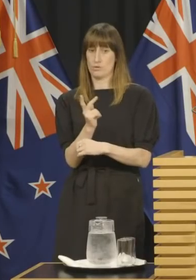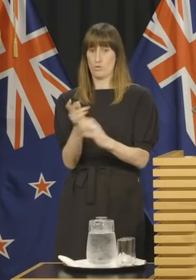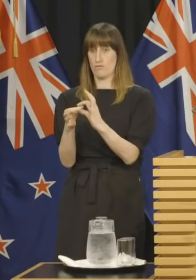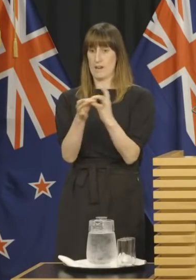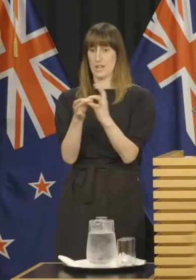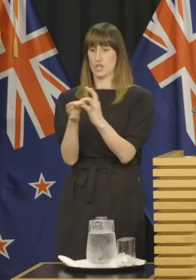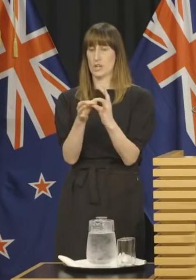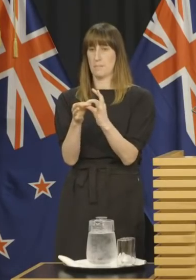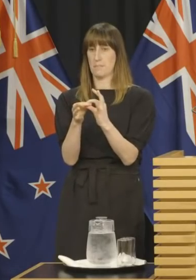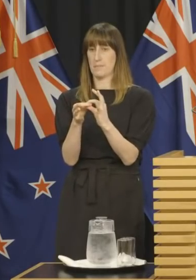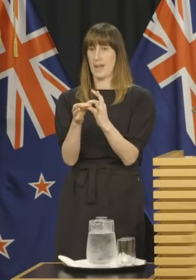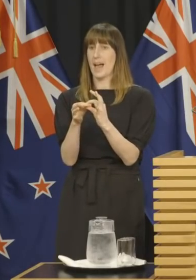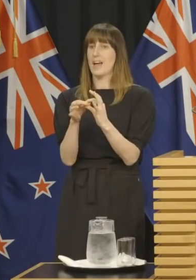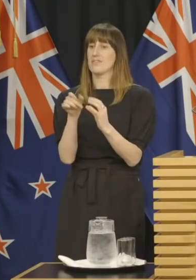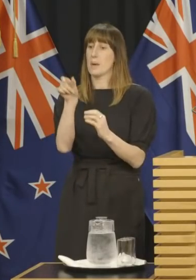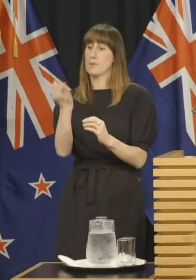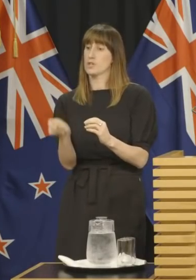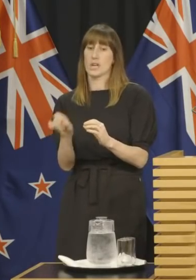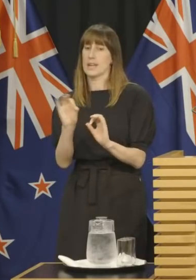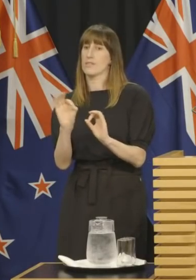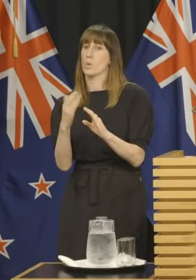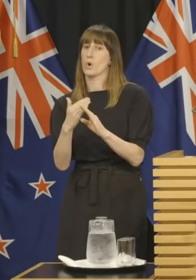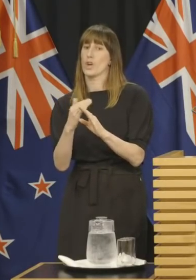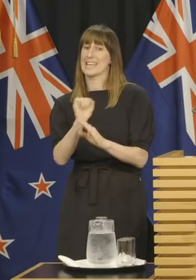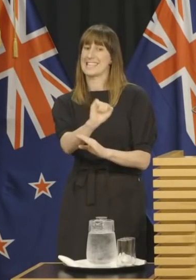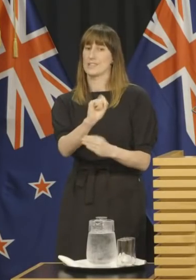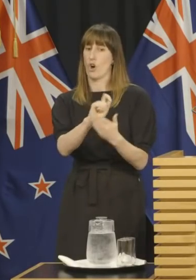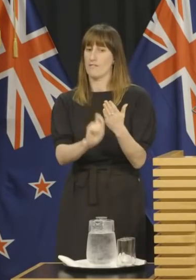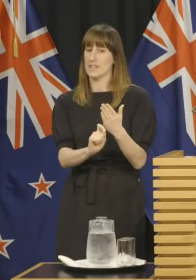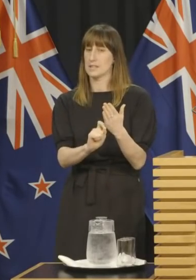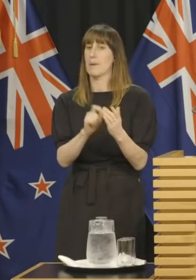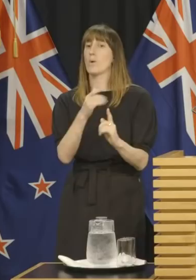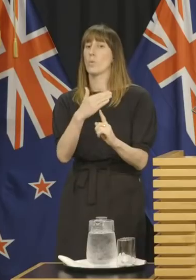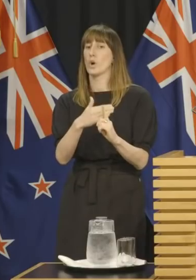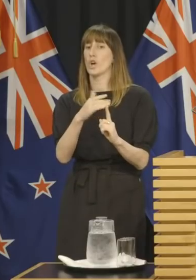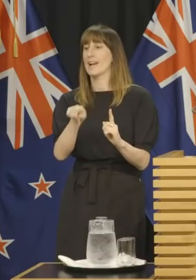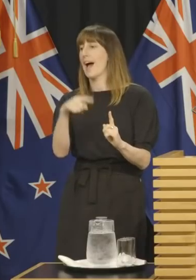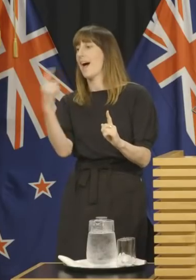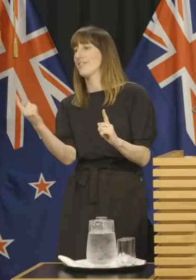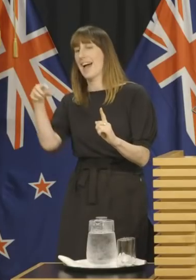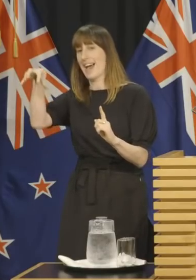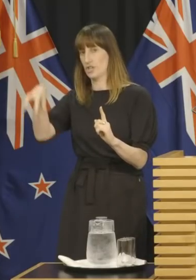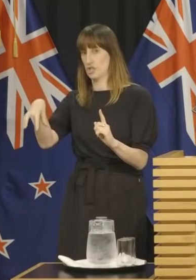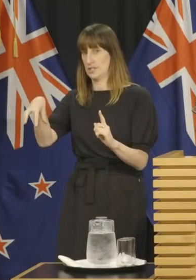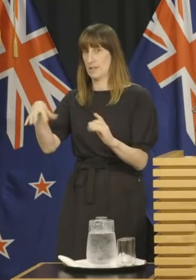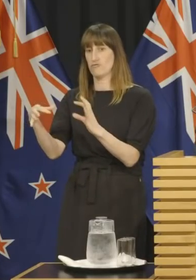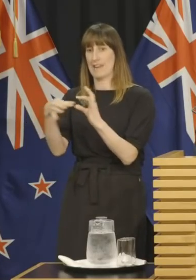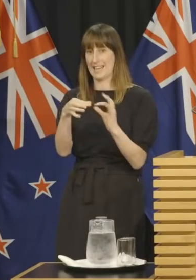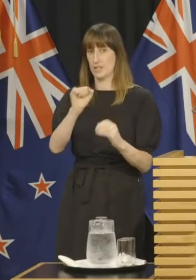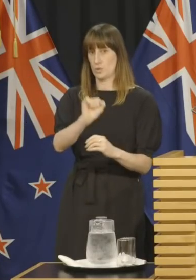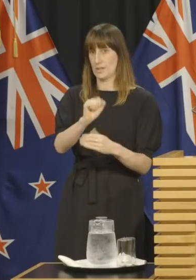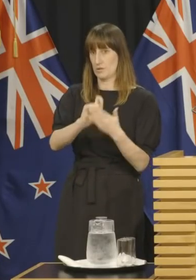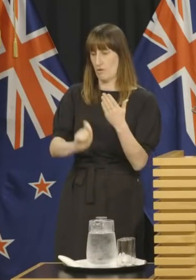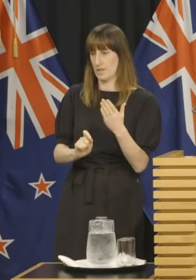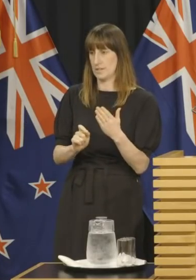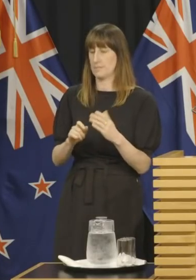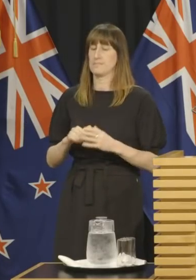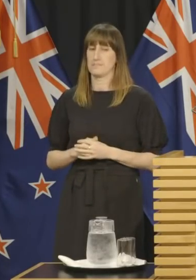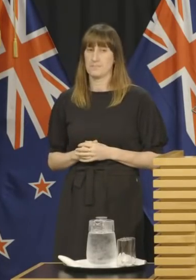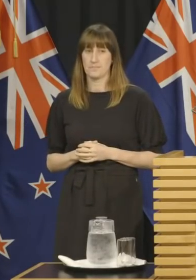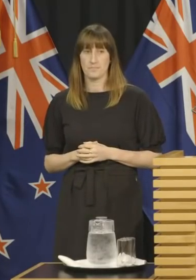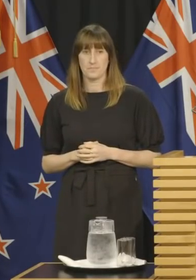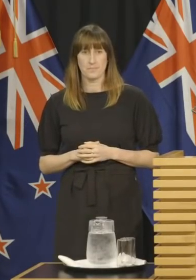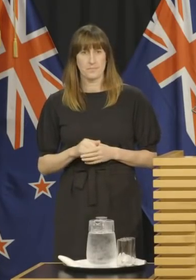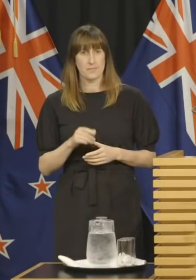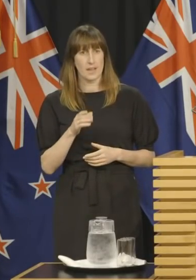commenced, the person was not in his office, but was in one of his agencies. How would you sum up Ian Lees Galloway's ministerial